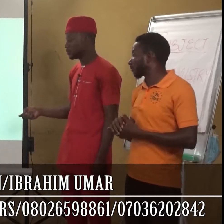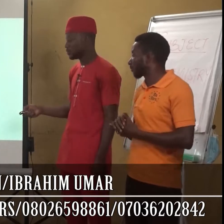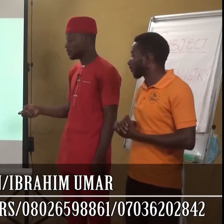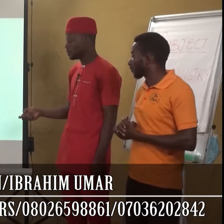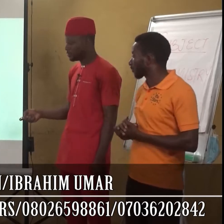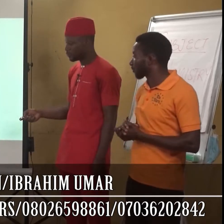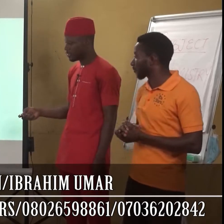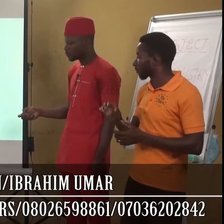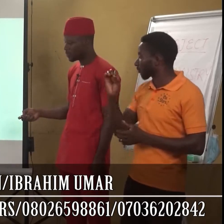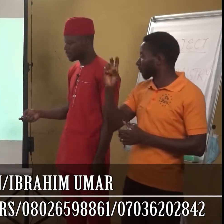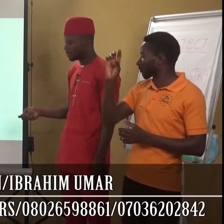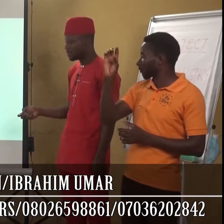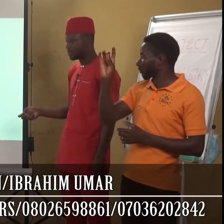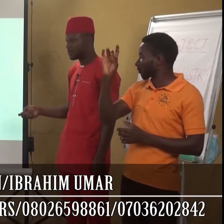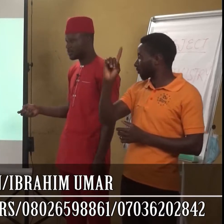081-606-70920.